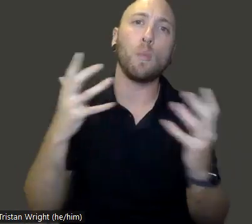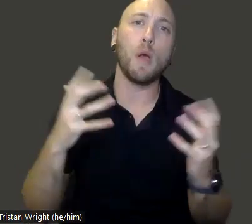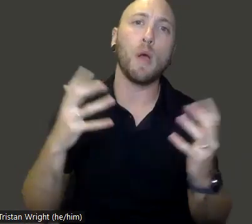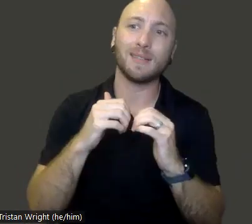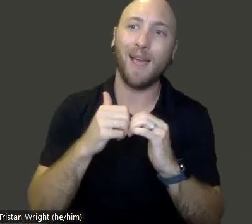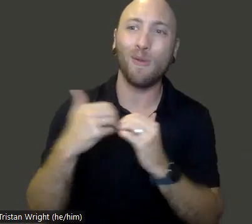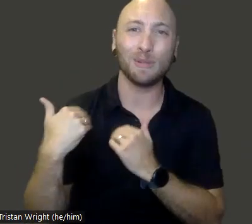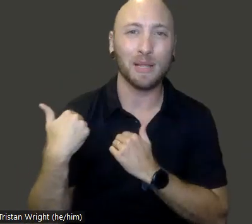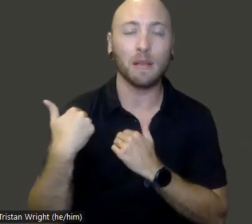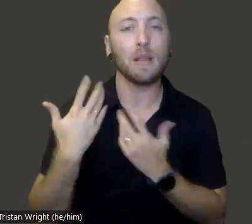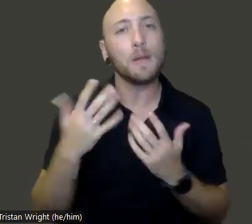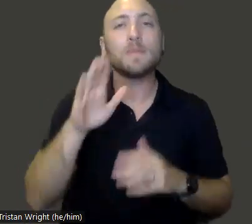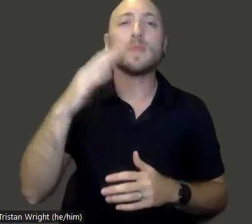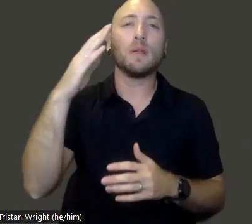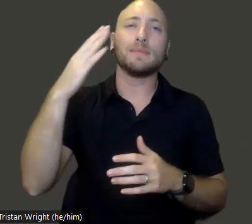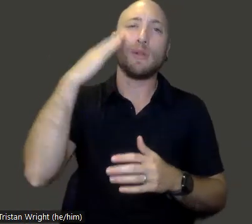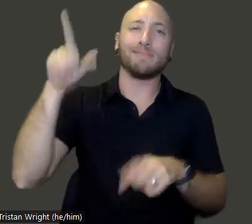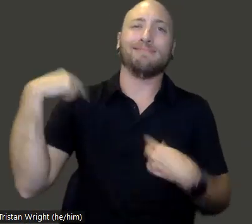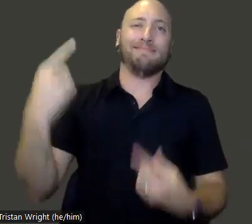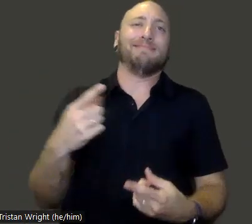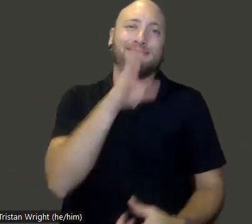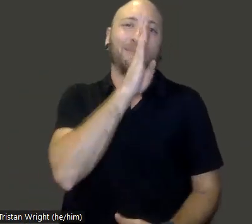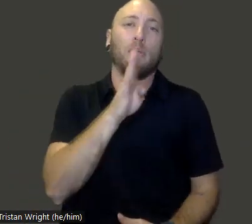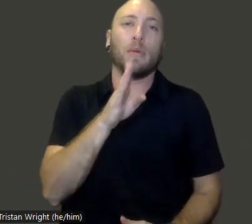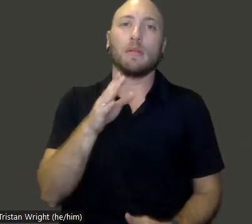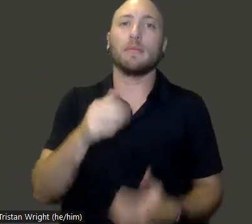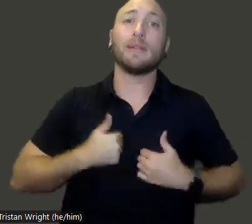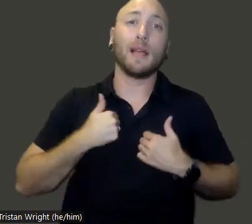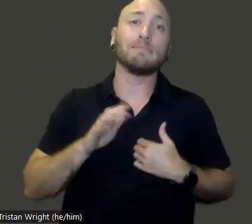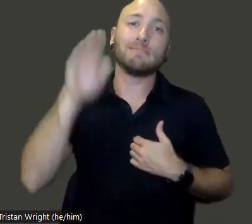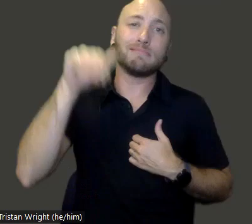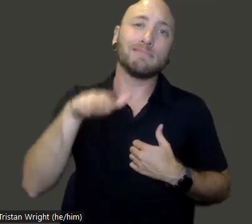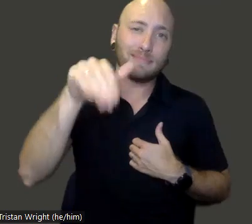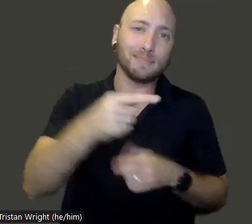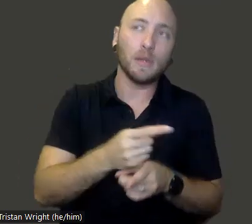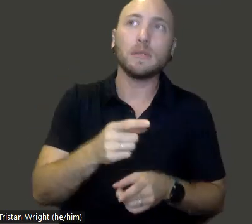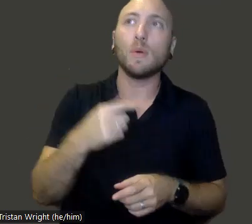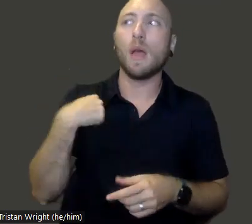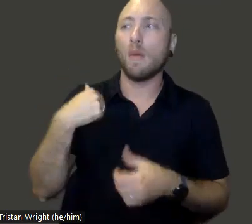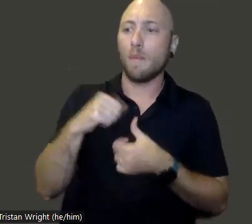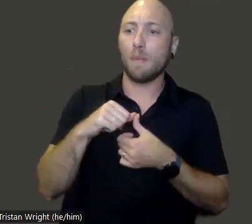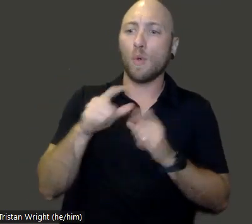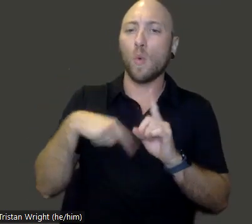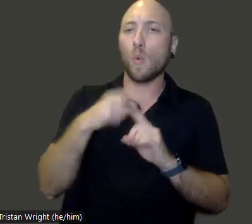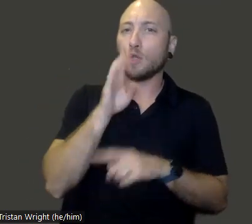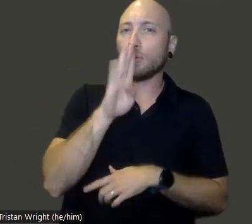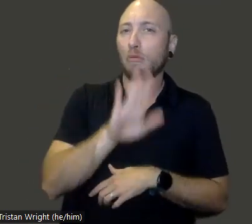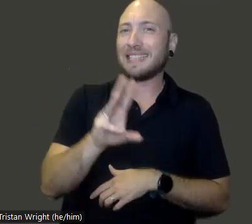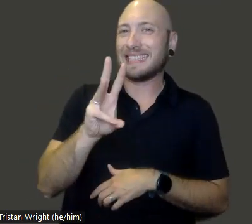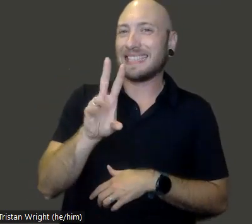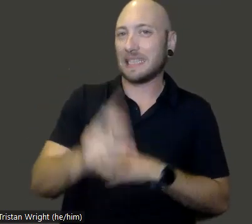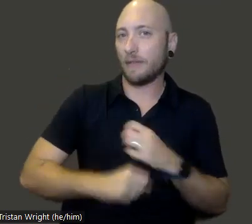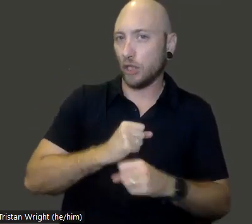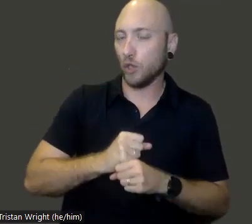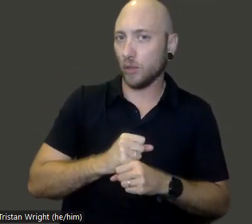I've had all sorts of like ups and downs in sobriety. When I was maybe 6 or 7 years sober, I spent like 2.5